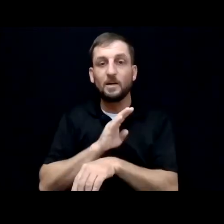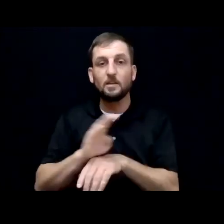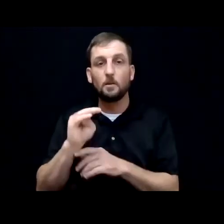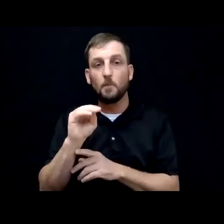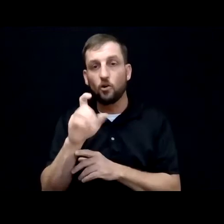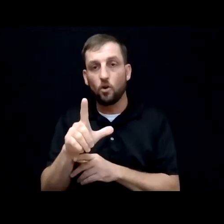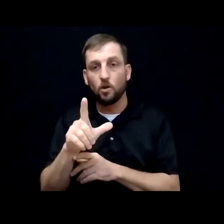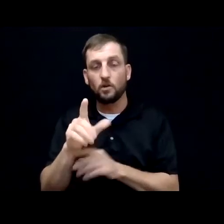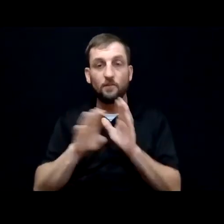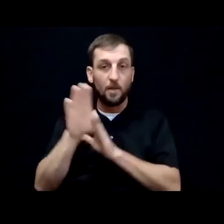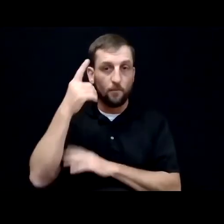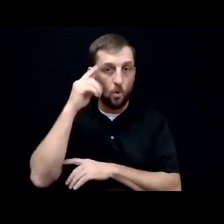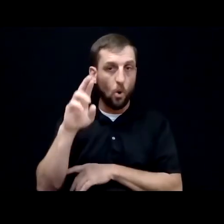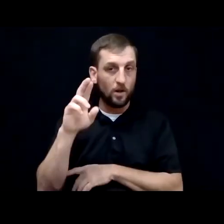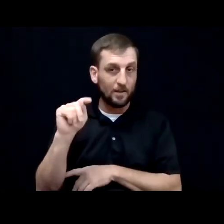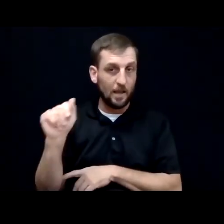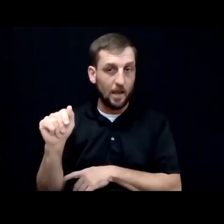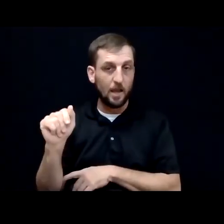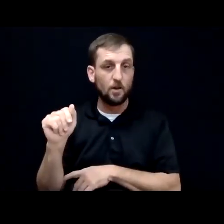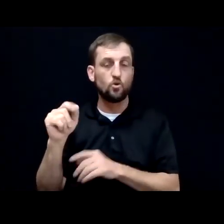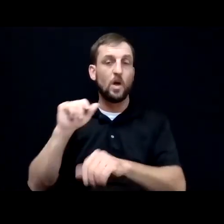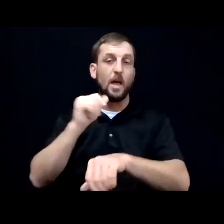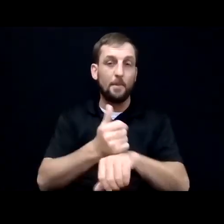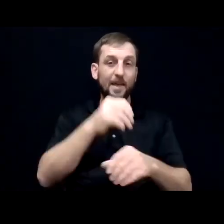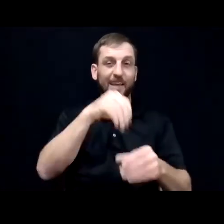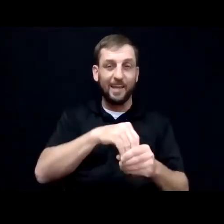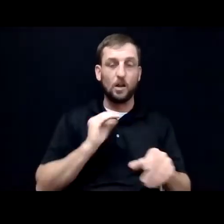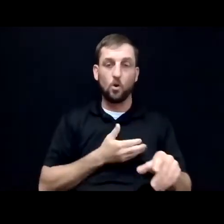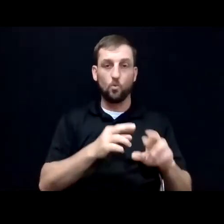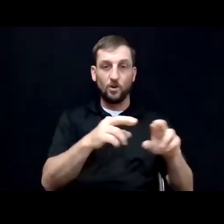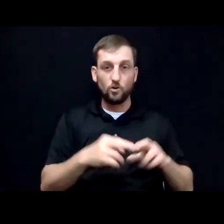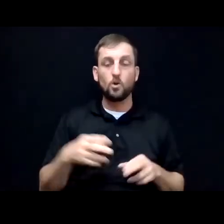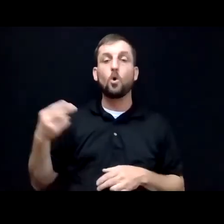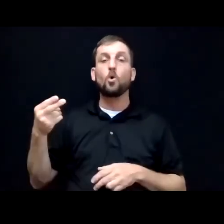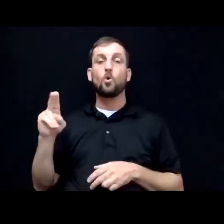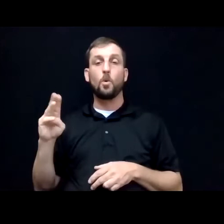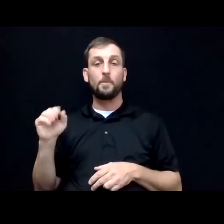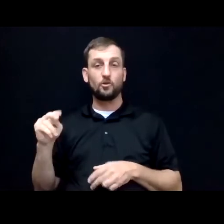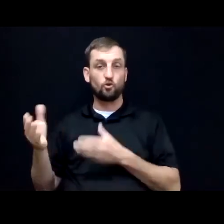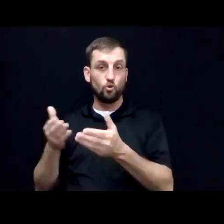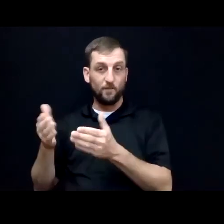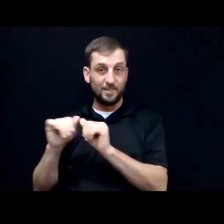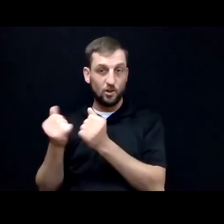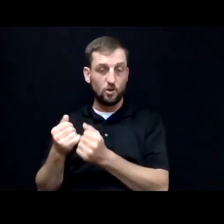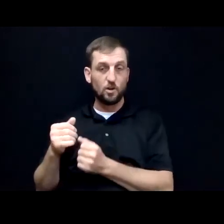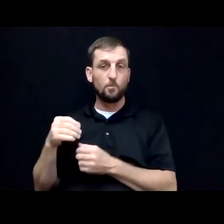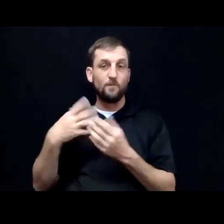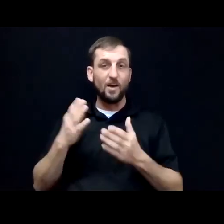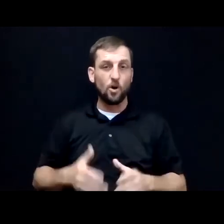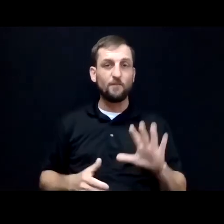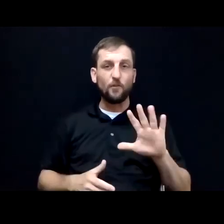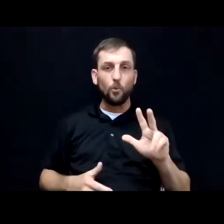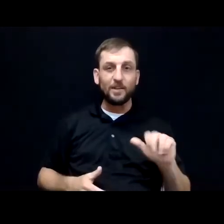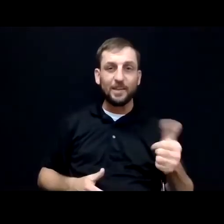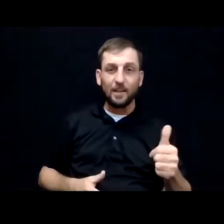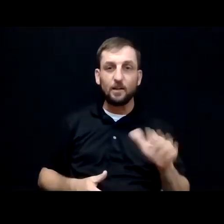RTA to implement that in the region. So we have our human service agency providers, our 5310s, our 5311. We